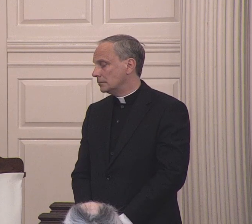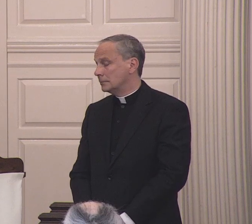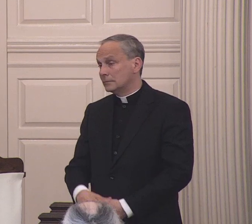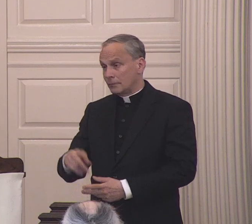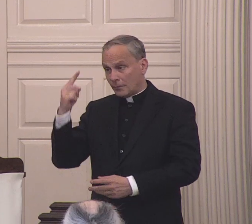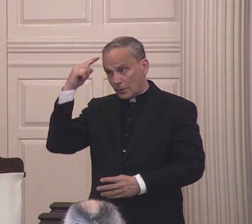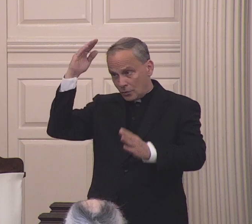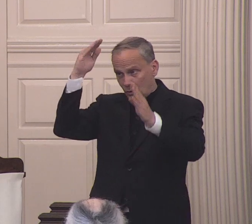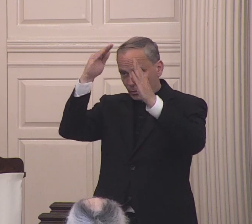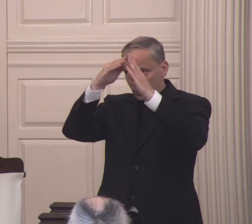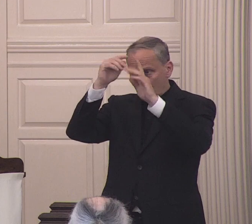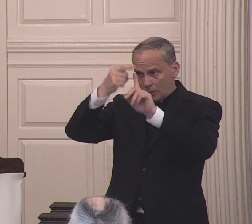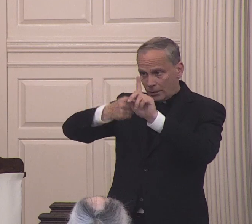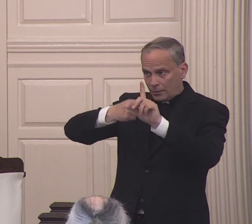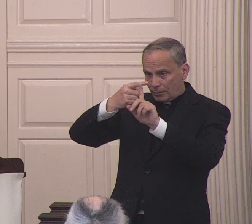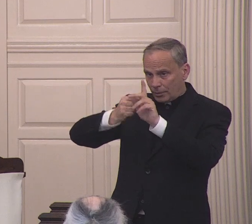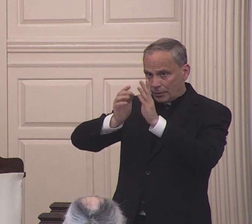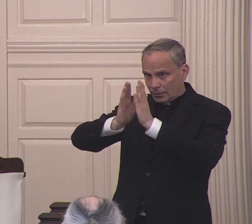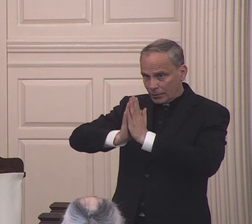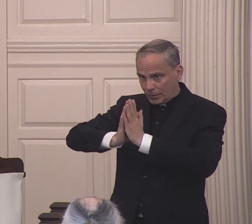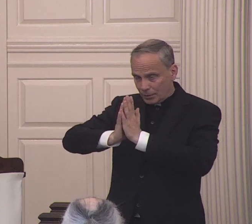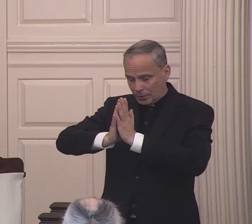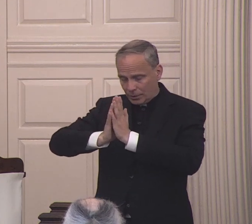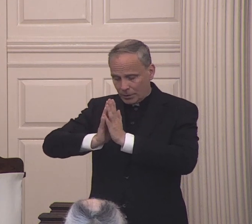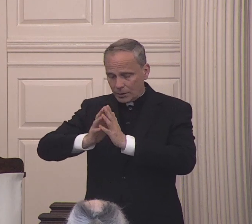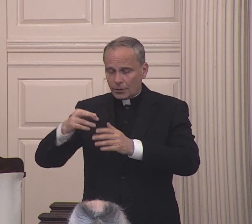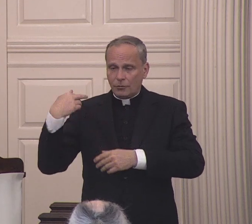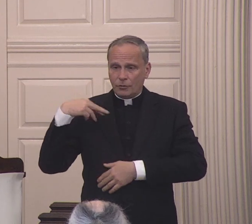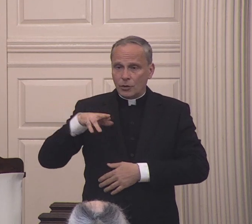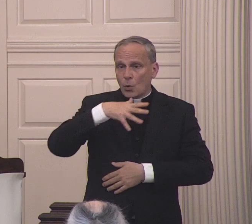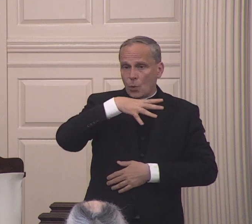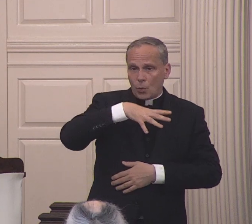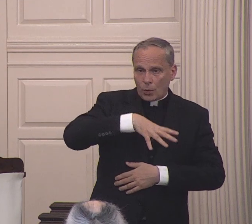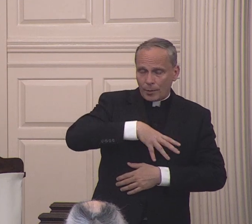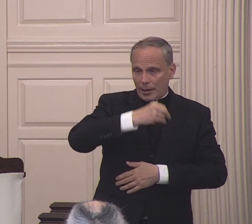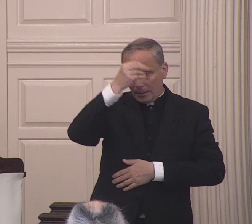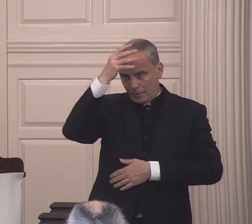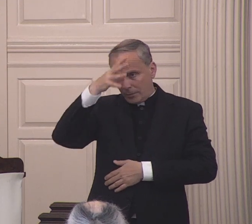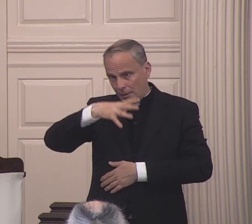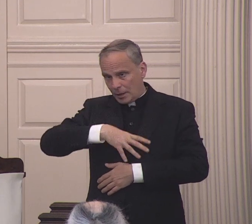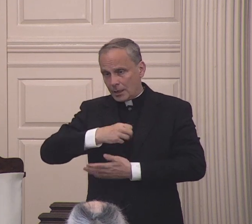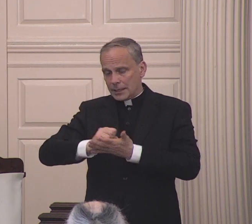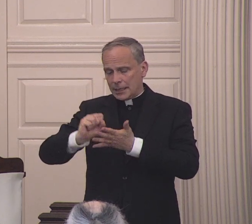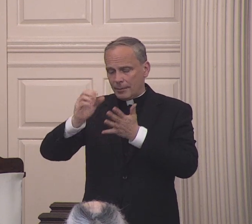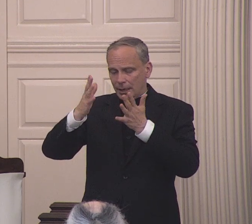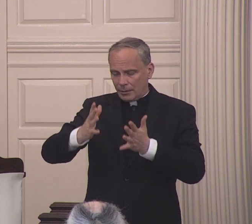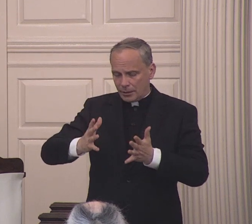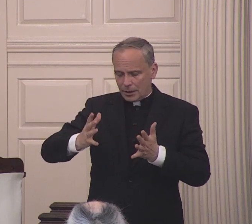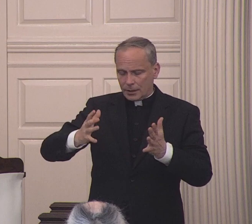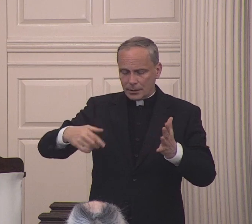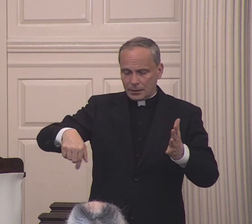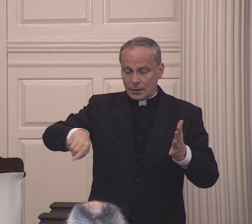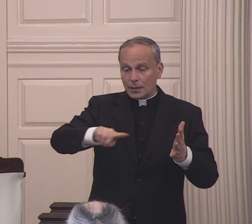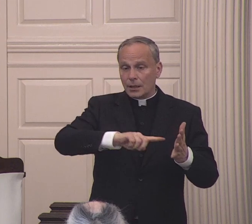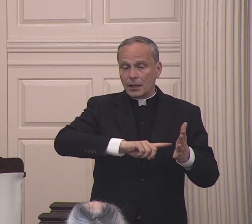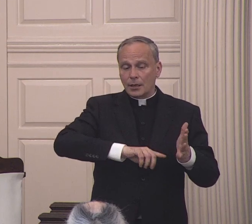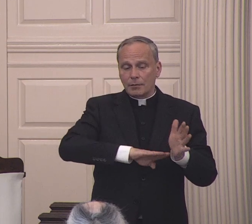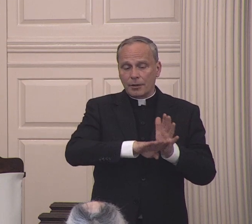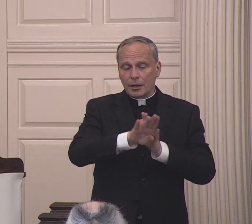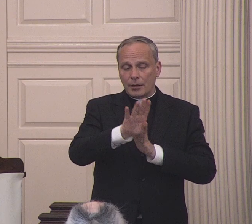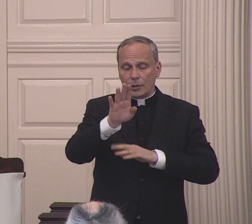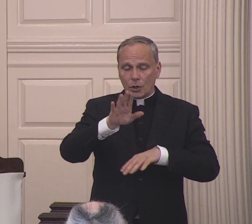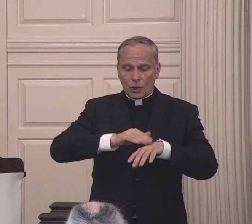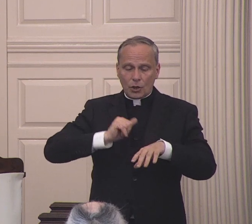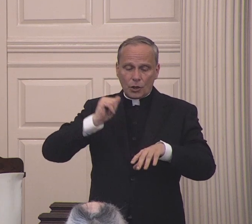For the Pope's monthly intention that religious women and men and seminarians grow in their